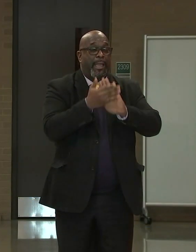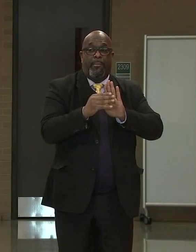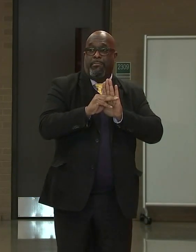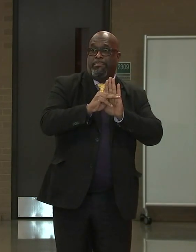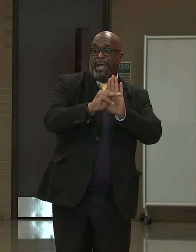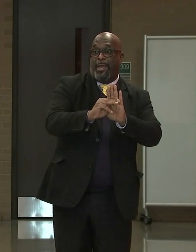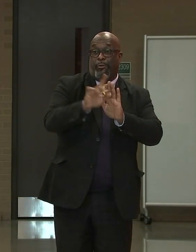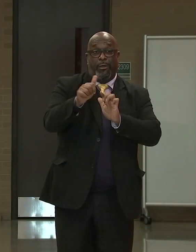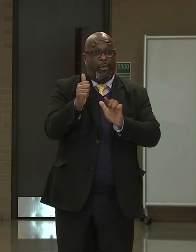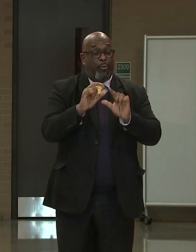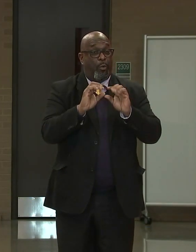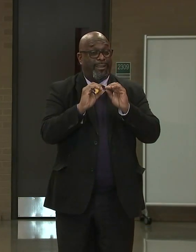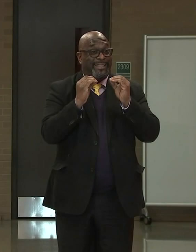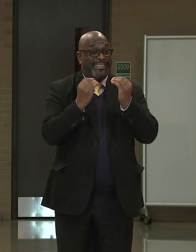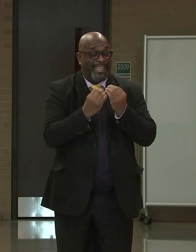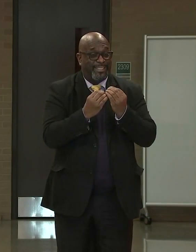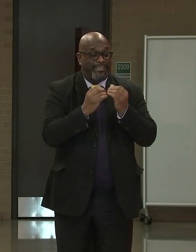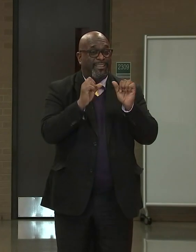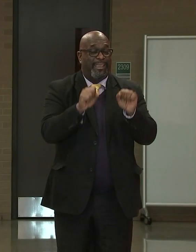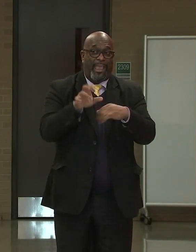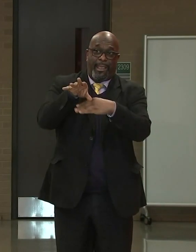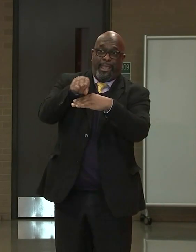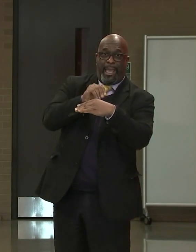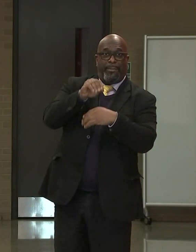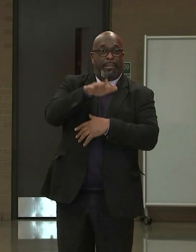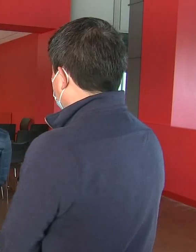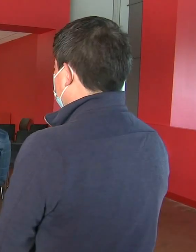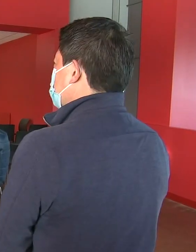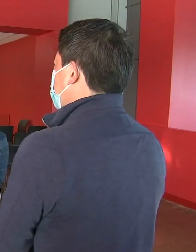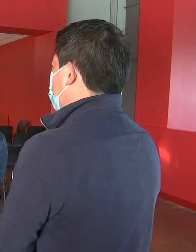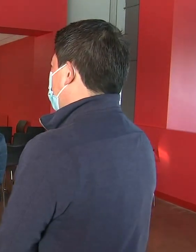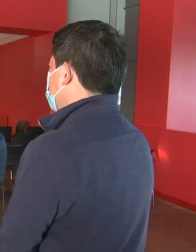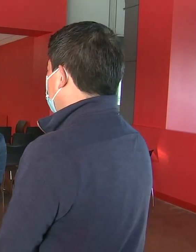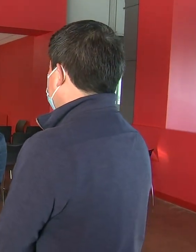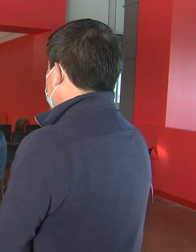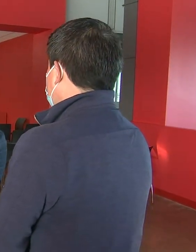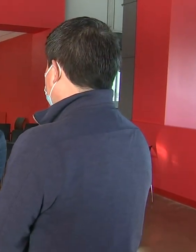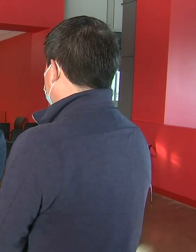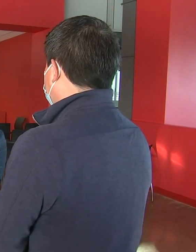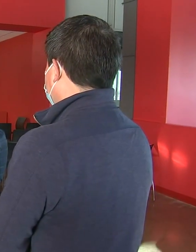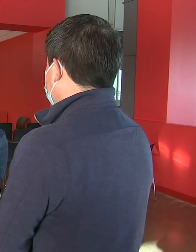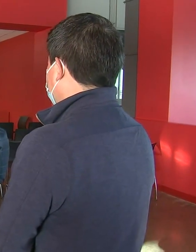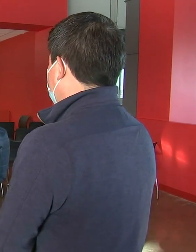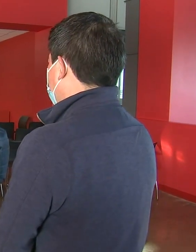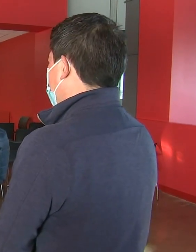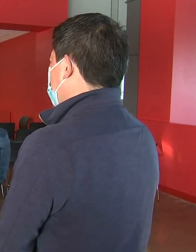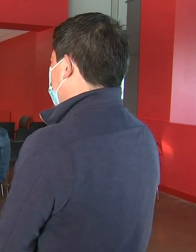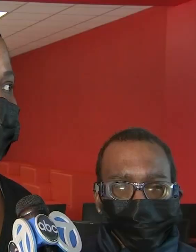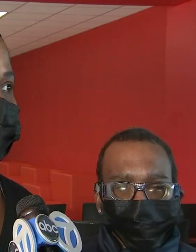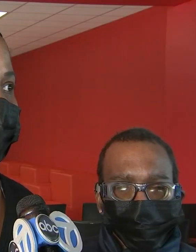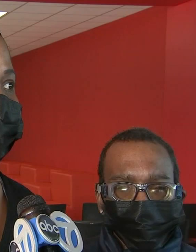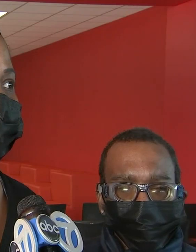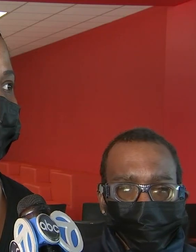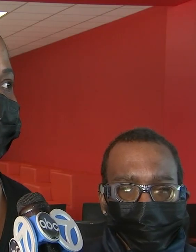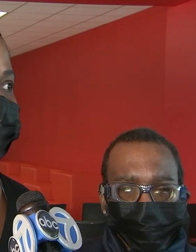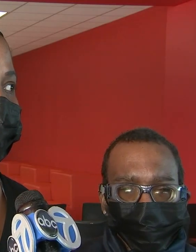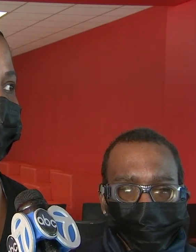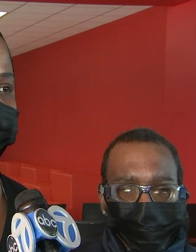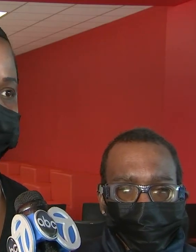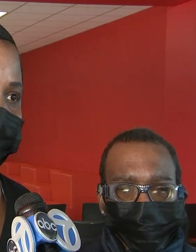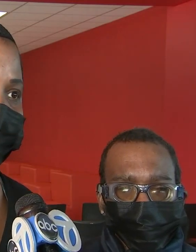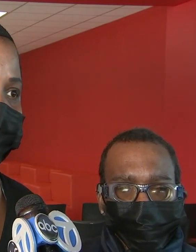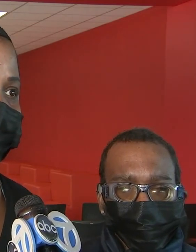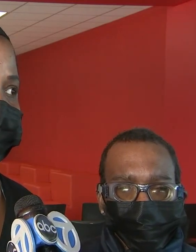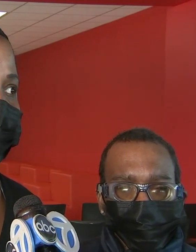that other organizations will emulate throughout the world. Marquise Jones hopes one day to be a chef. It makes me